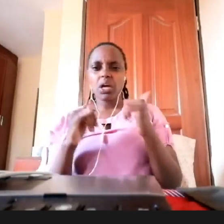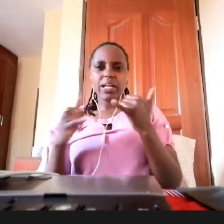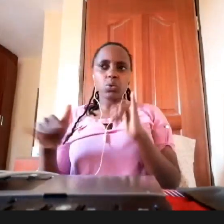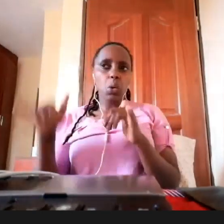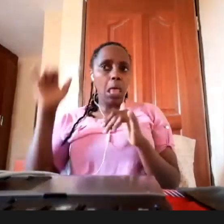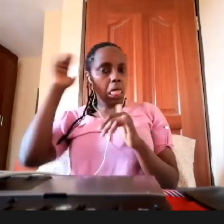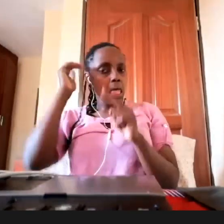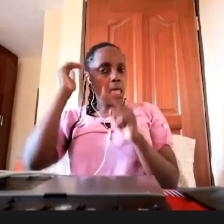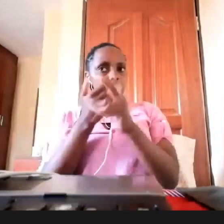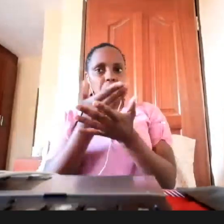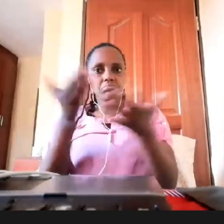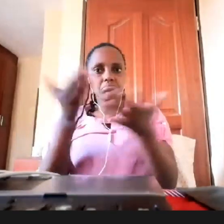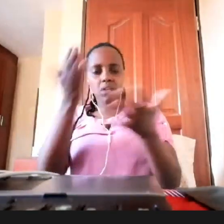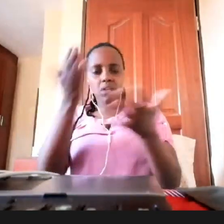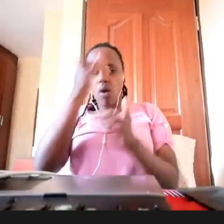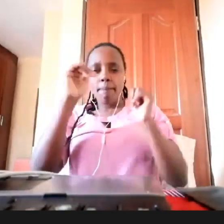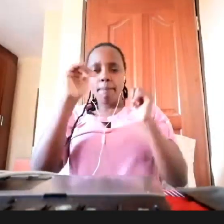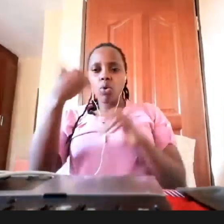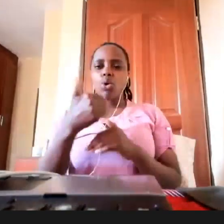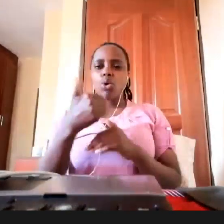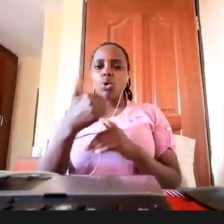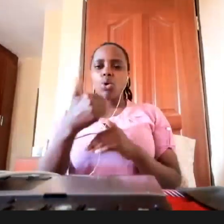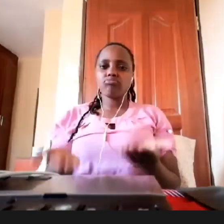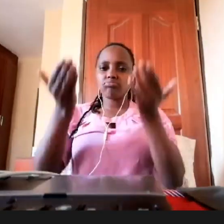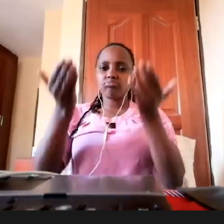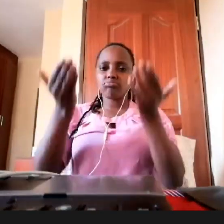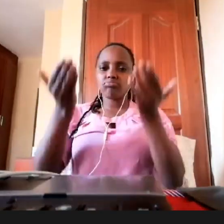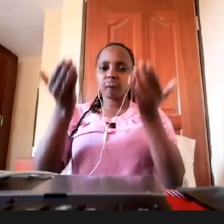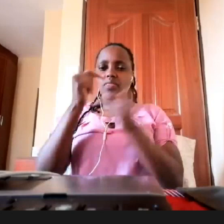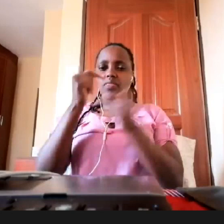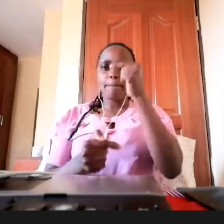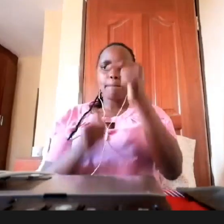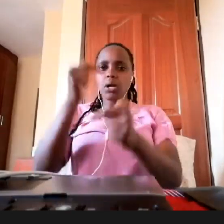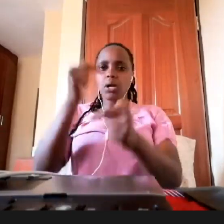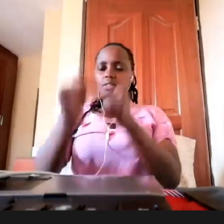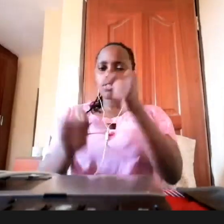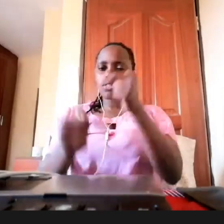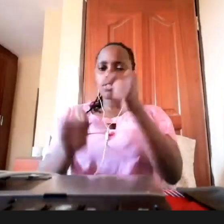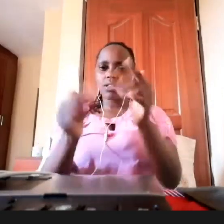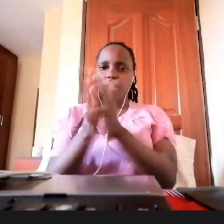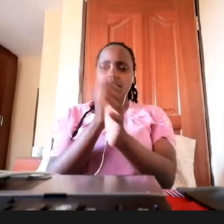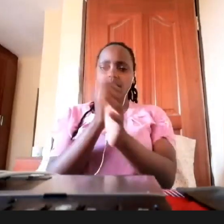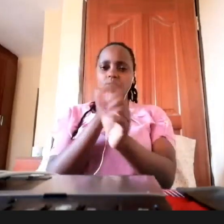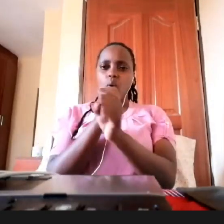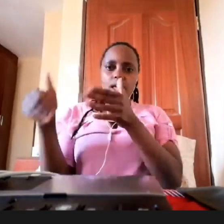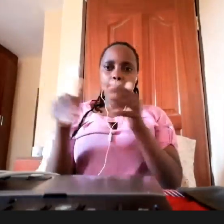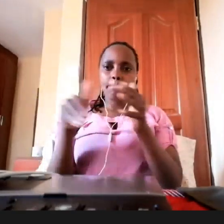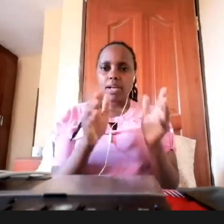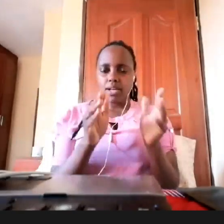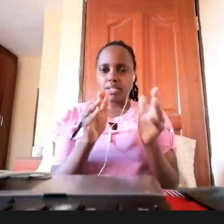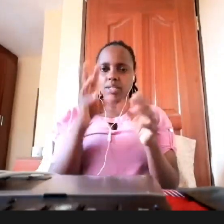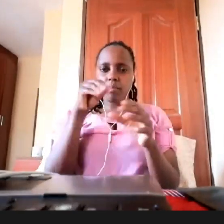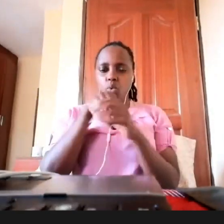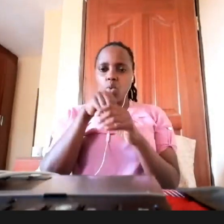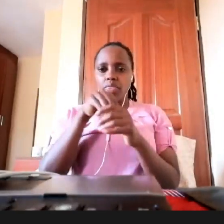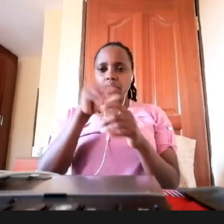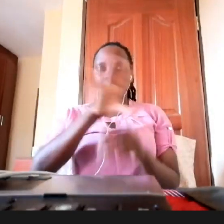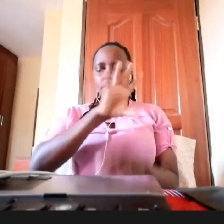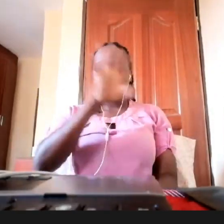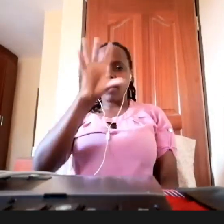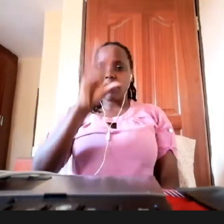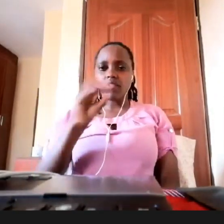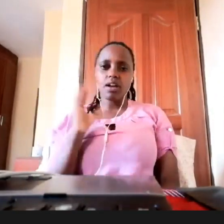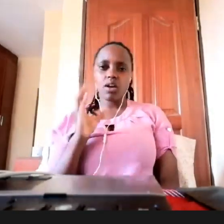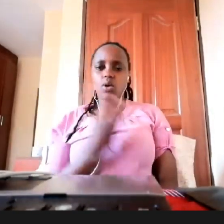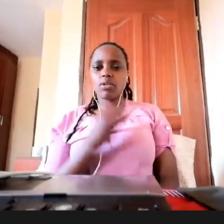you, so that we can always improve the procedures and the working mechanisms within the African Committee